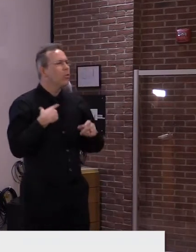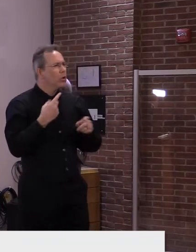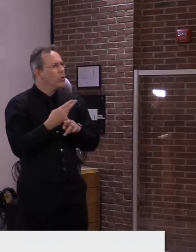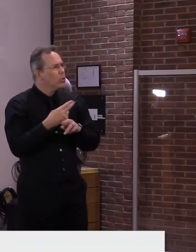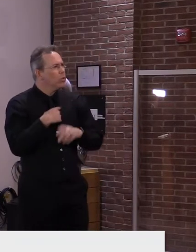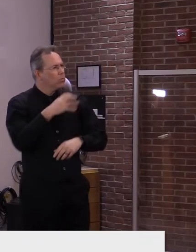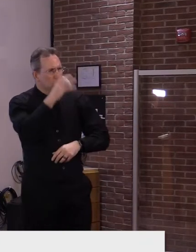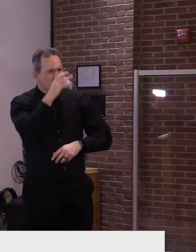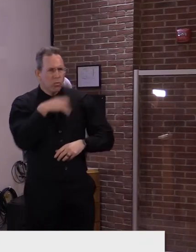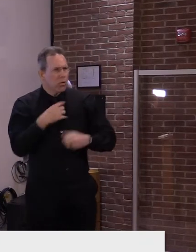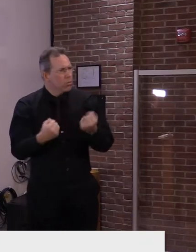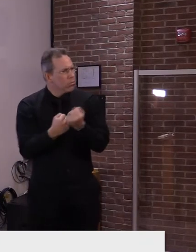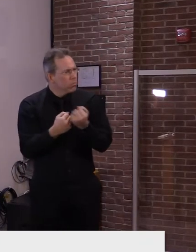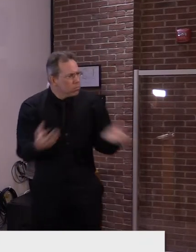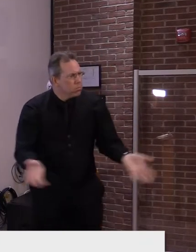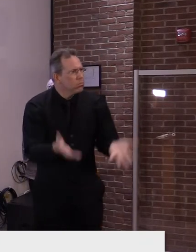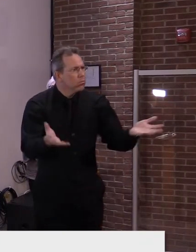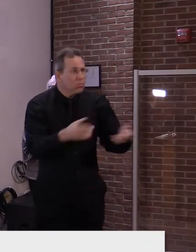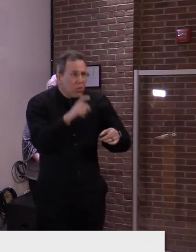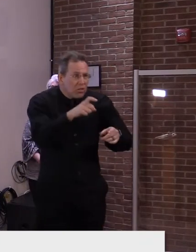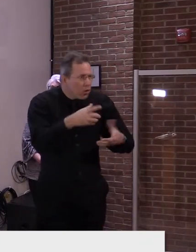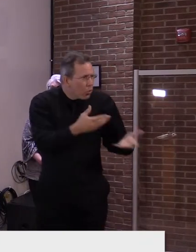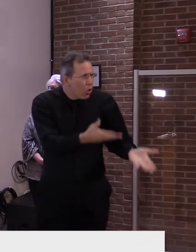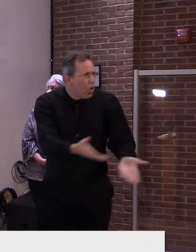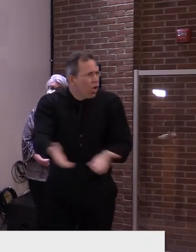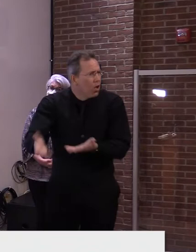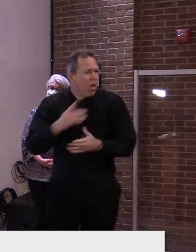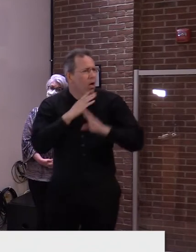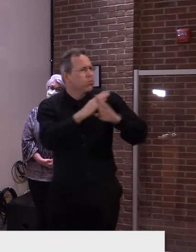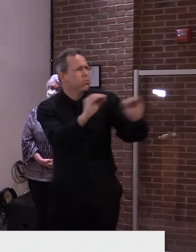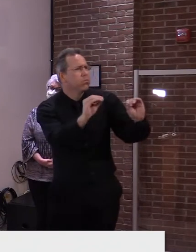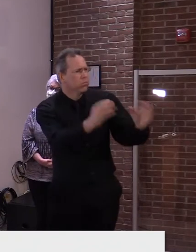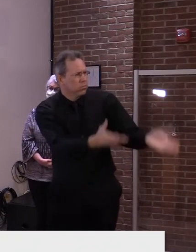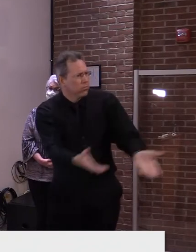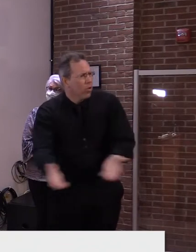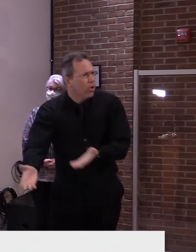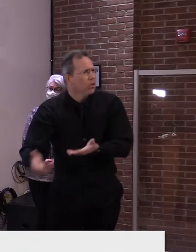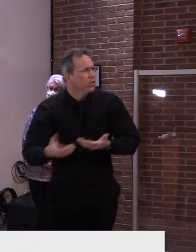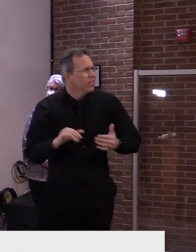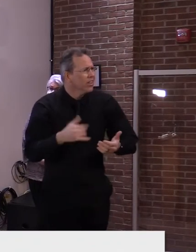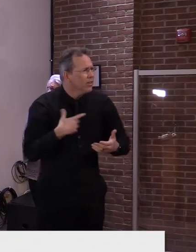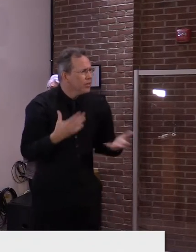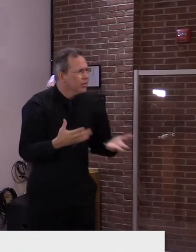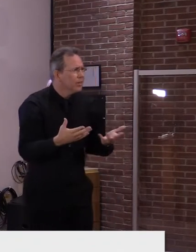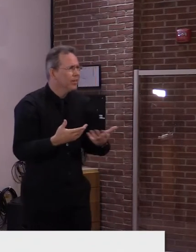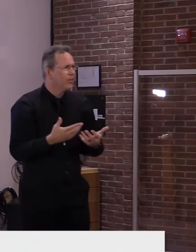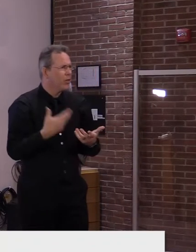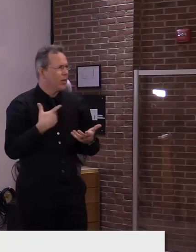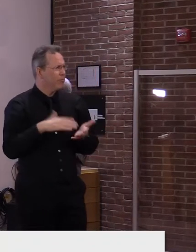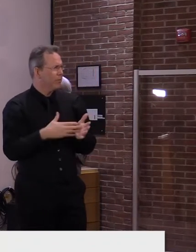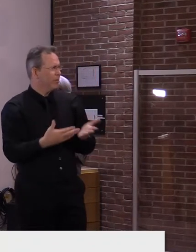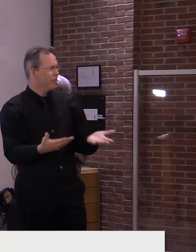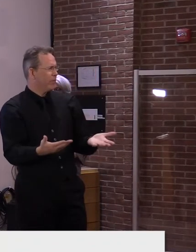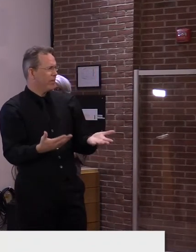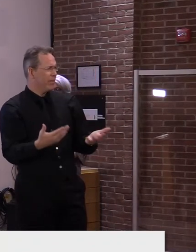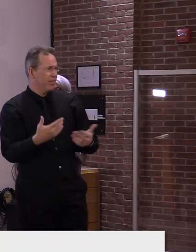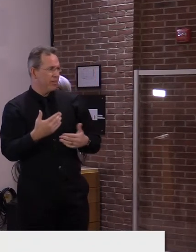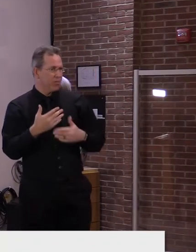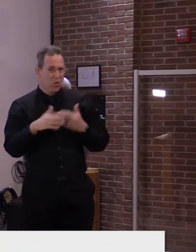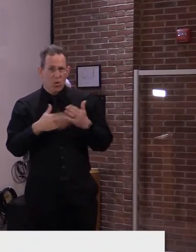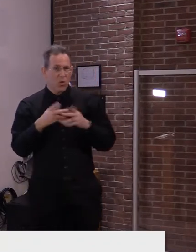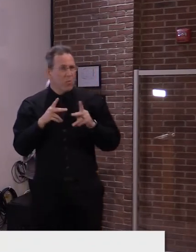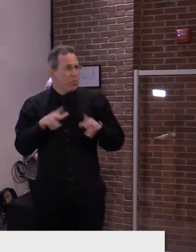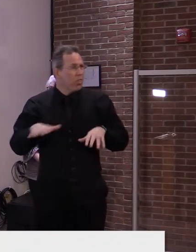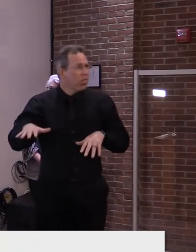for. But I don't know what that means in terms of the overall population. Dr. Levine?